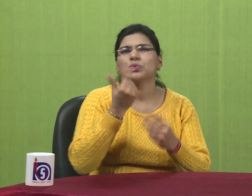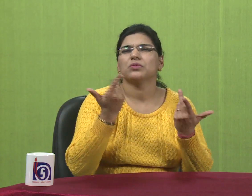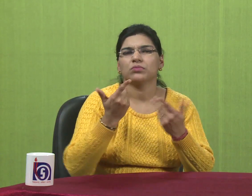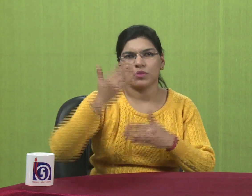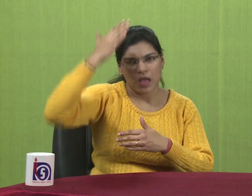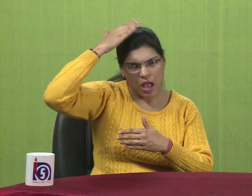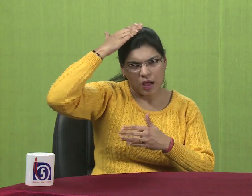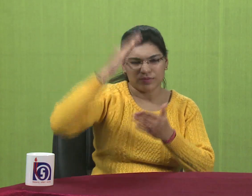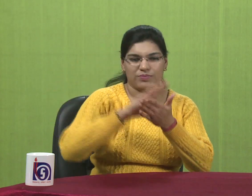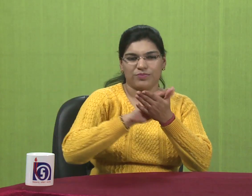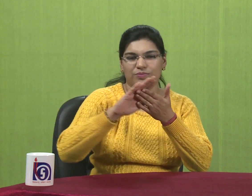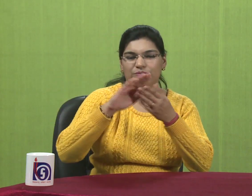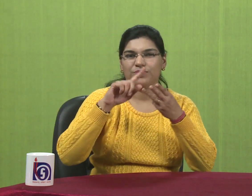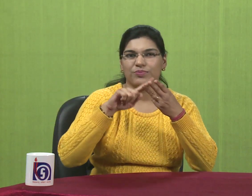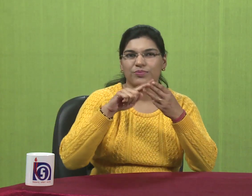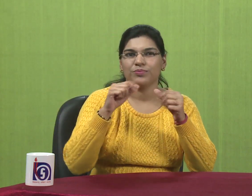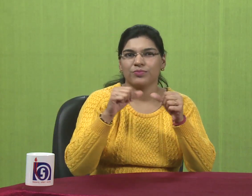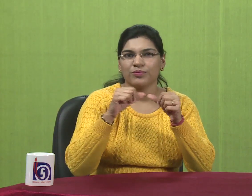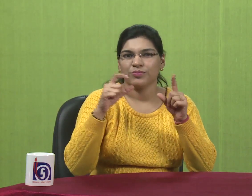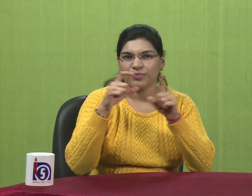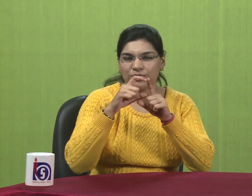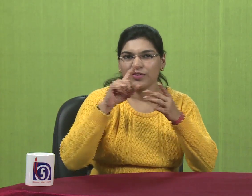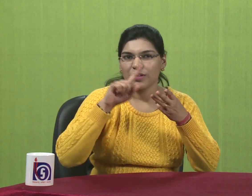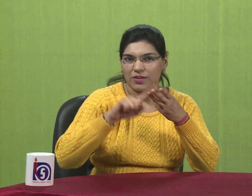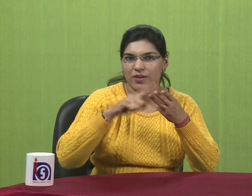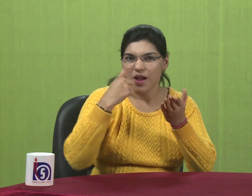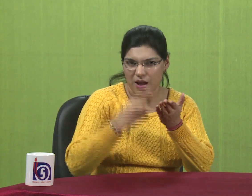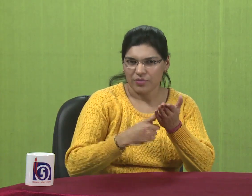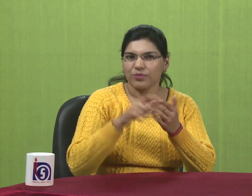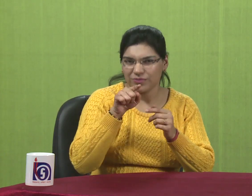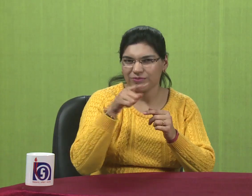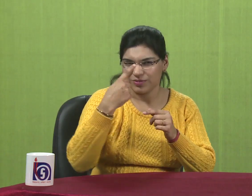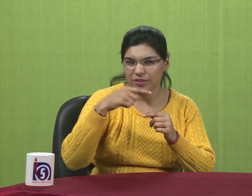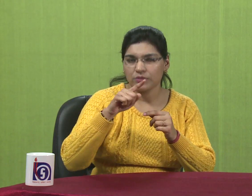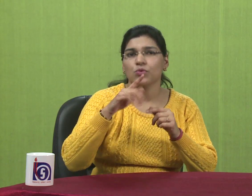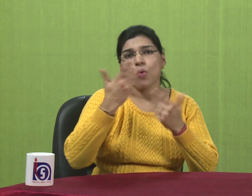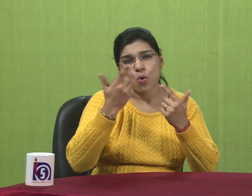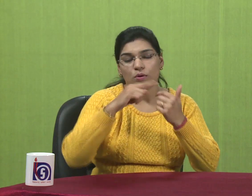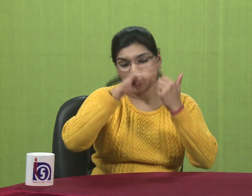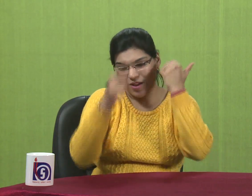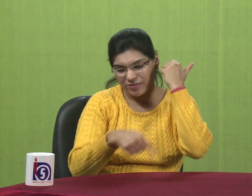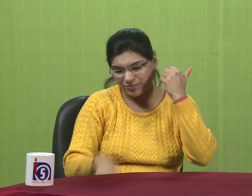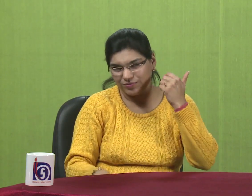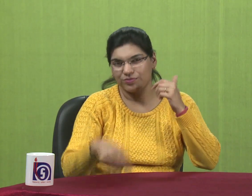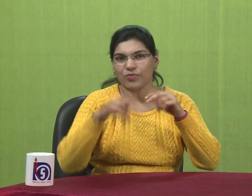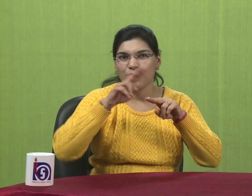Header and footer. Header and footer are,